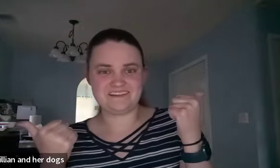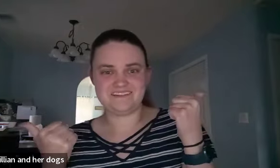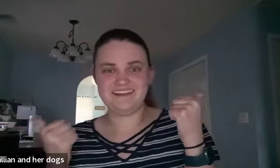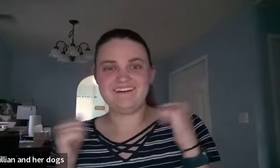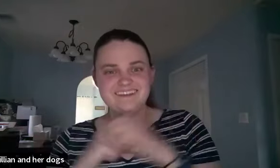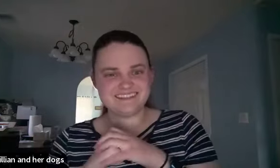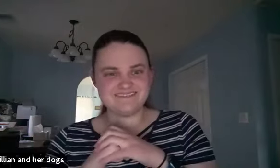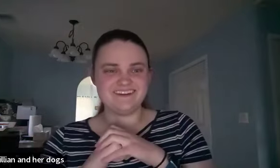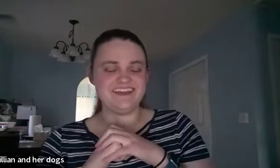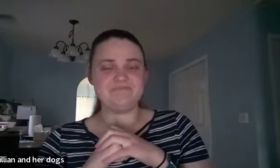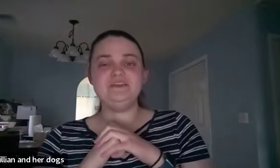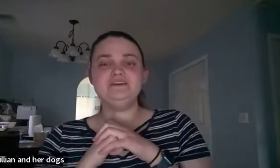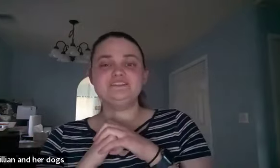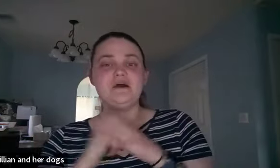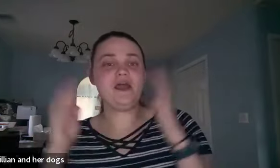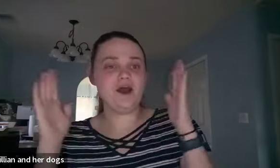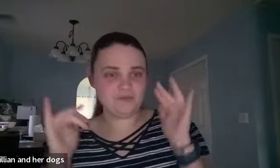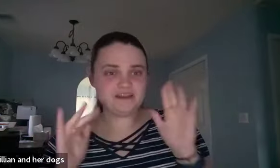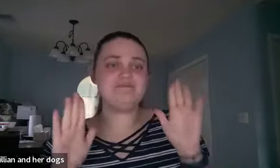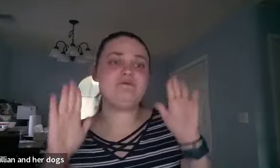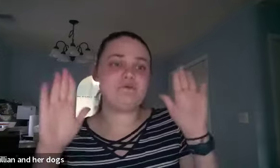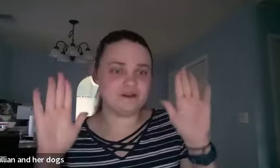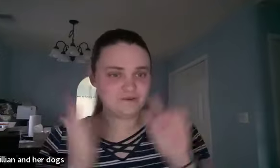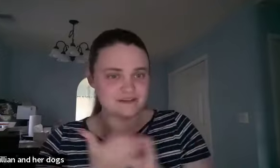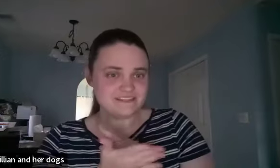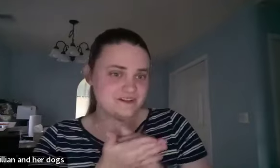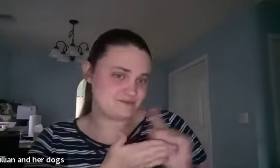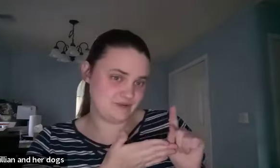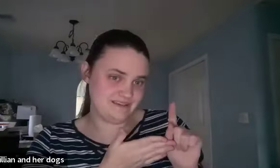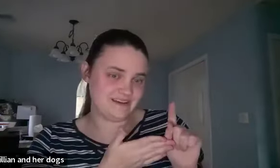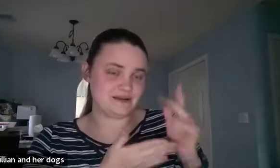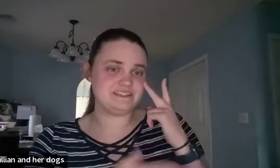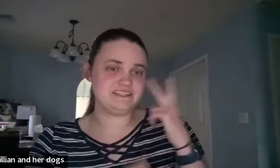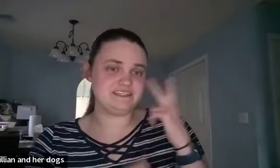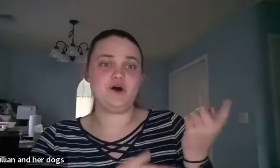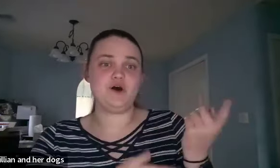All right, awesome. Okay. So I hope you guys have a wonderful rest of y'all's week, and I will see you guys